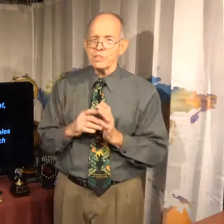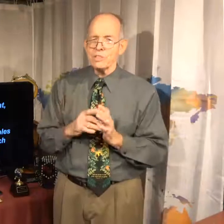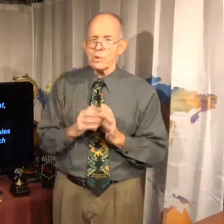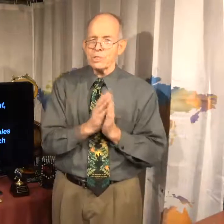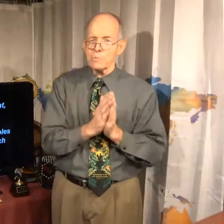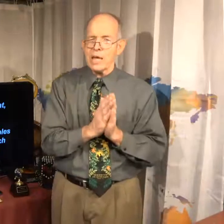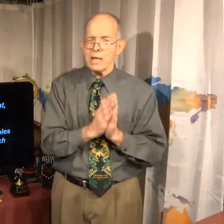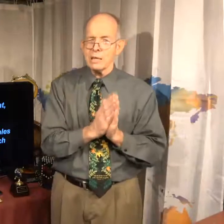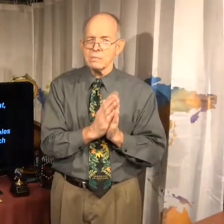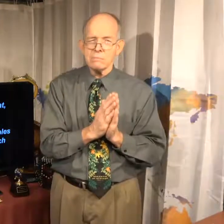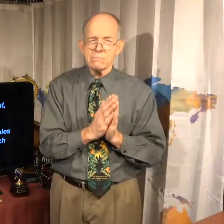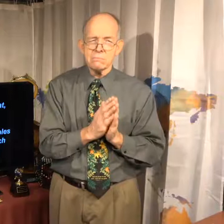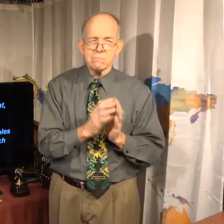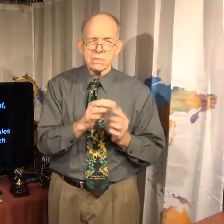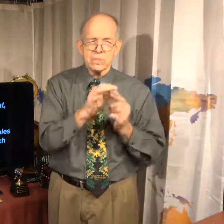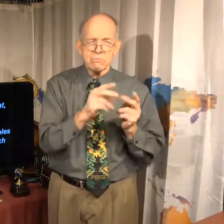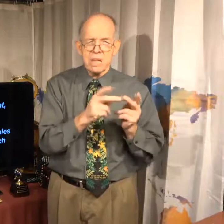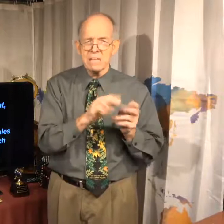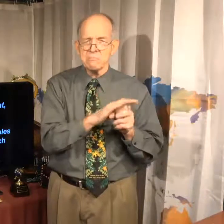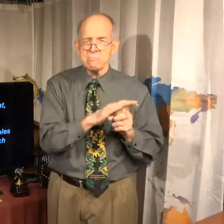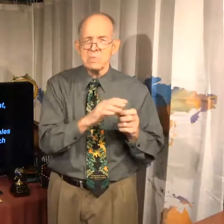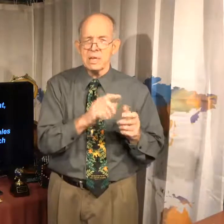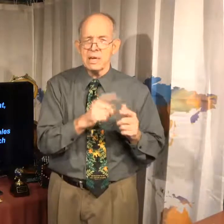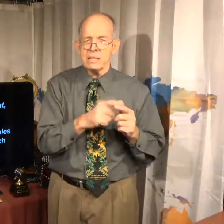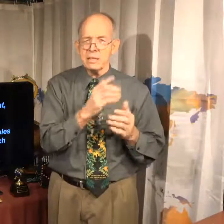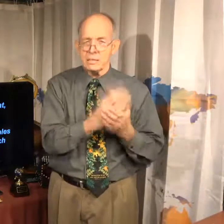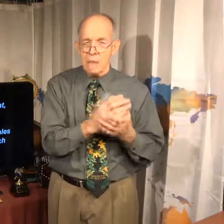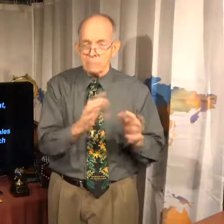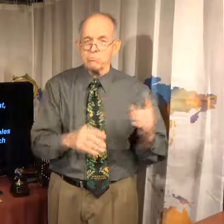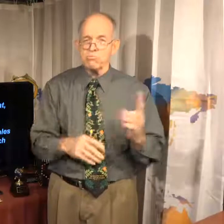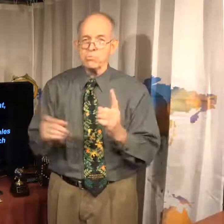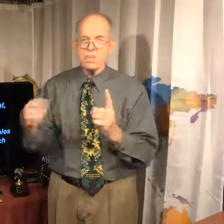Jesus was praying, Christian place, and then stopped.